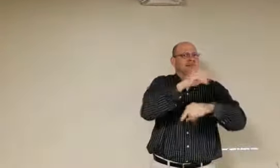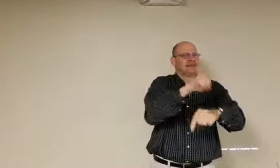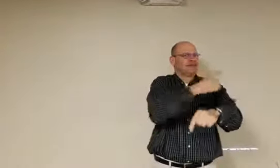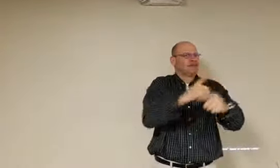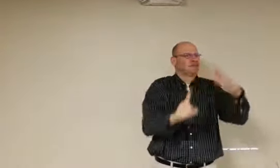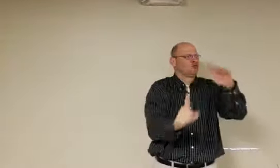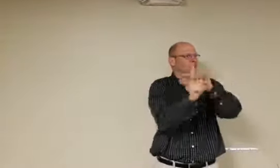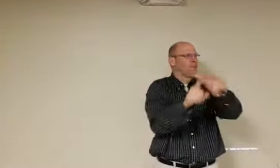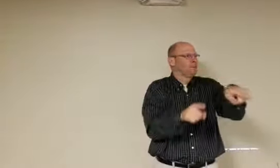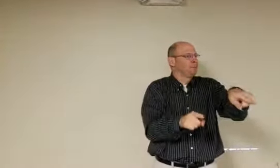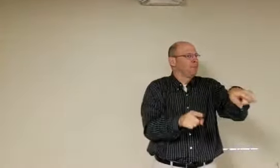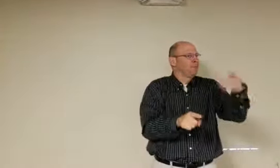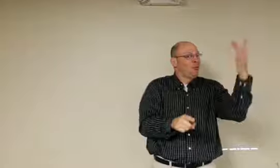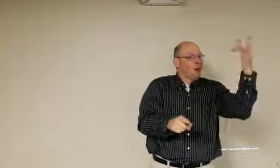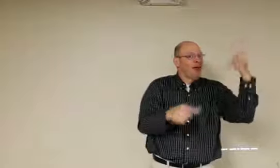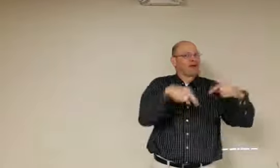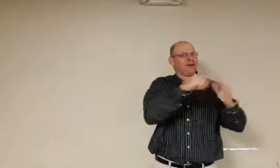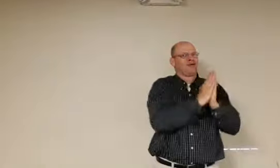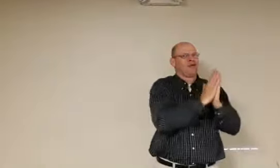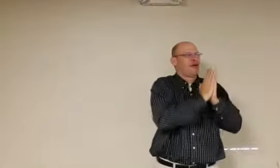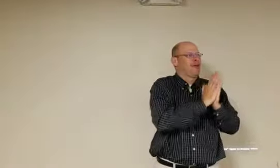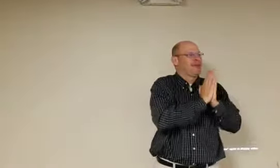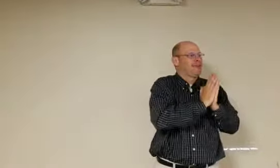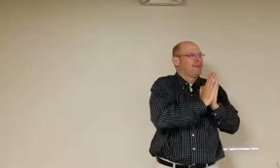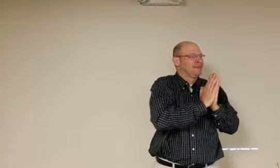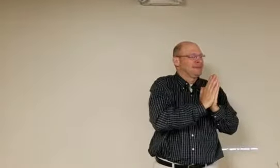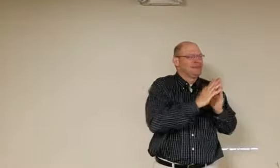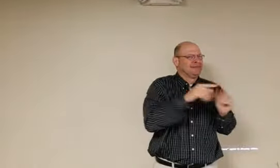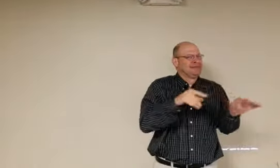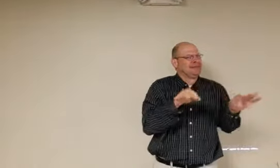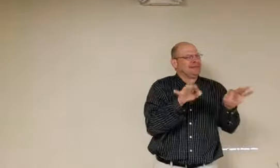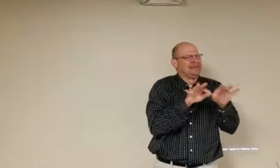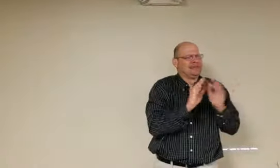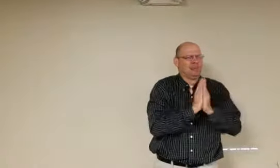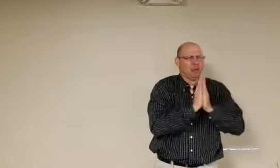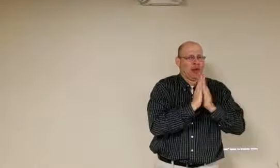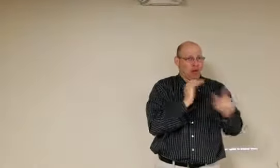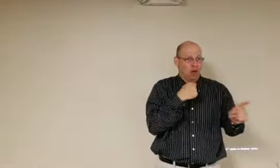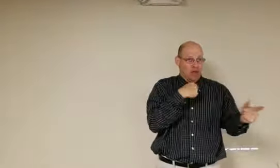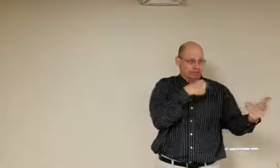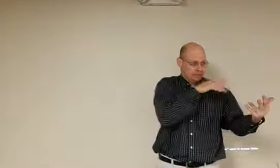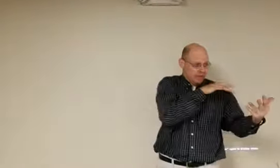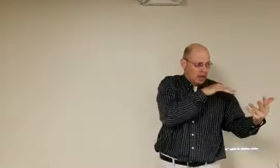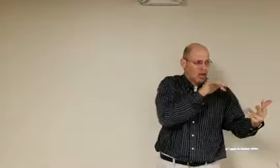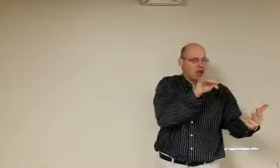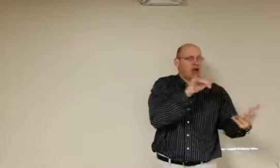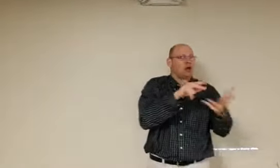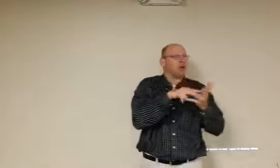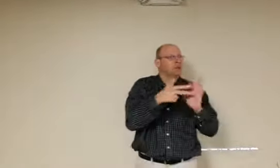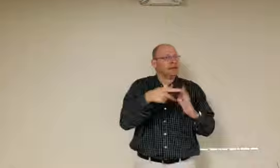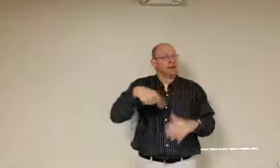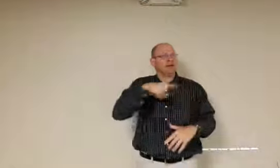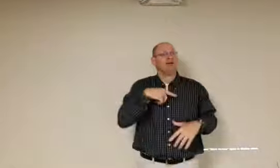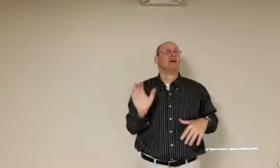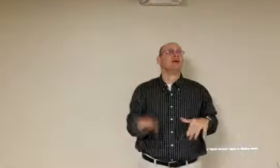protection. God sent us a man, okay? And so David came. He was a prayer warrior. And as I was studying the